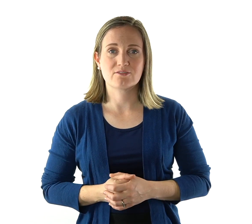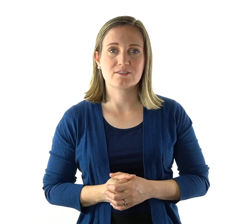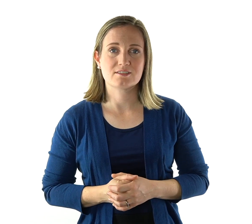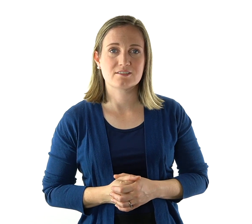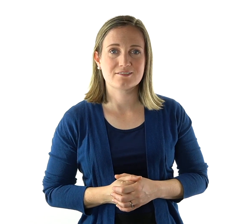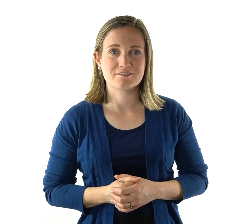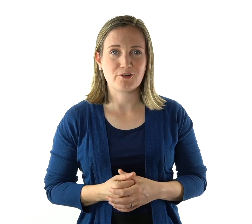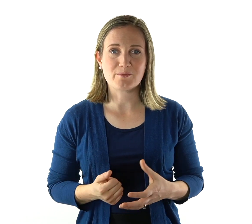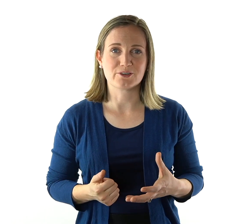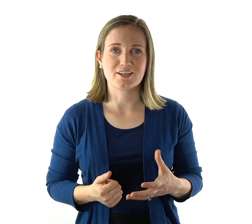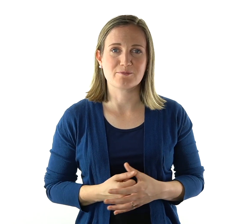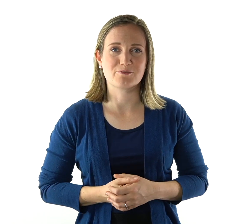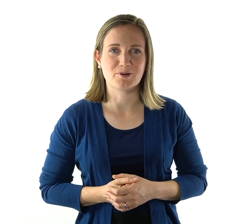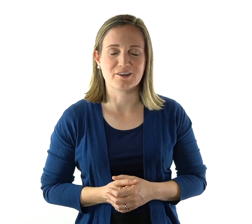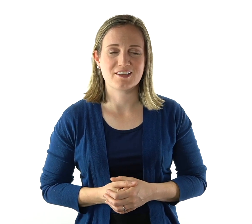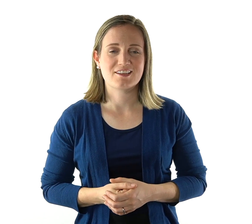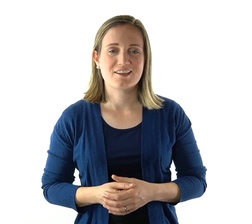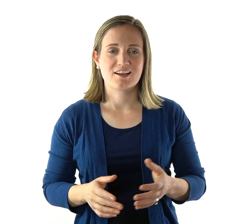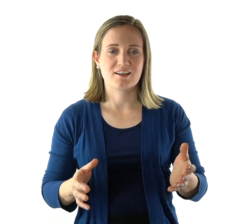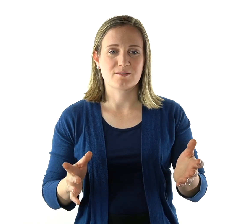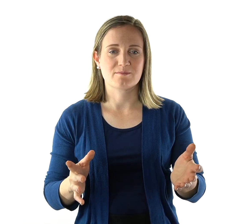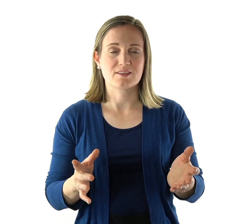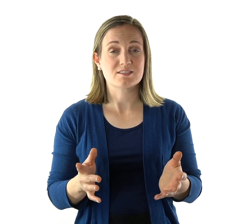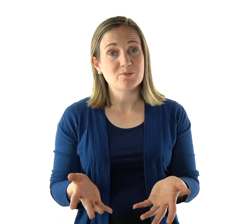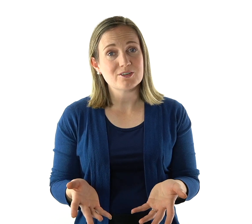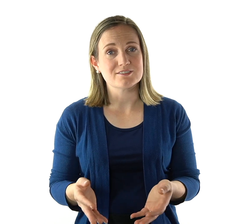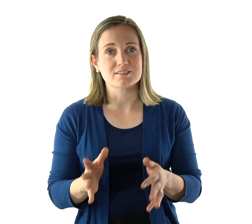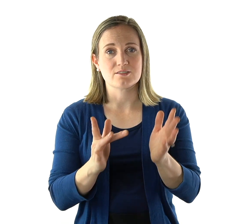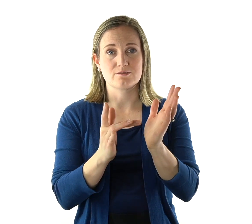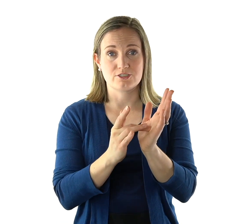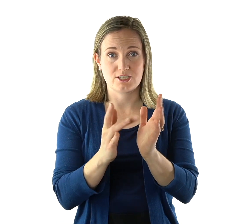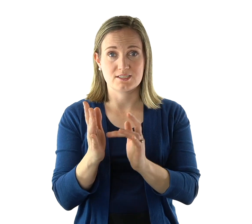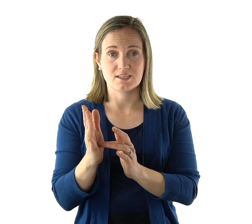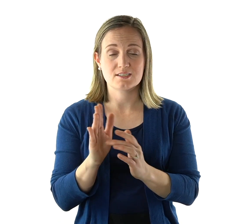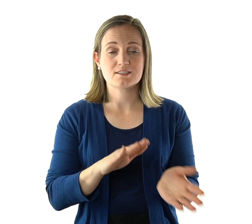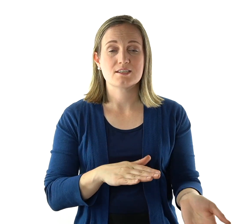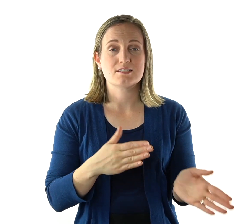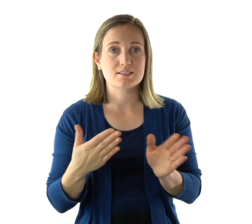different grammar type of word that's important. So Jesus,